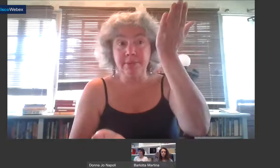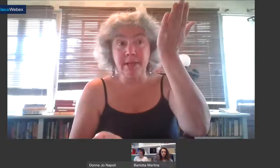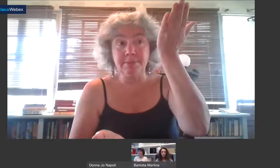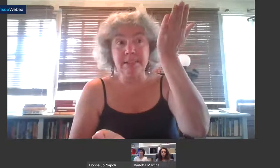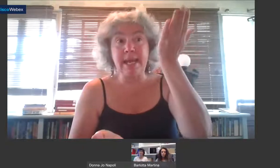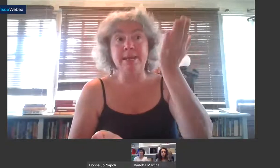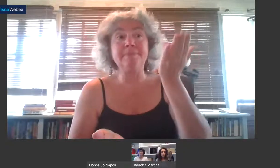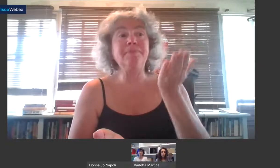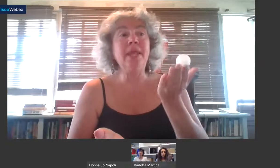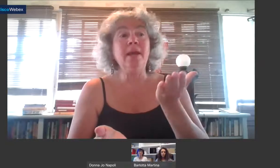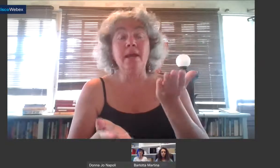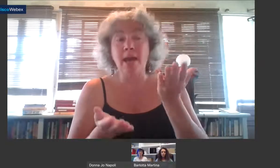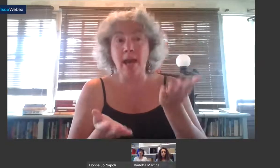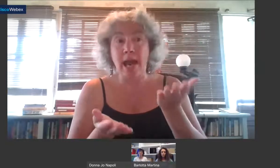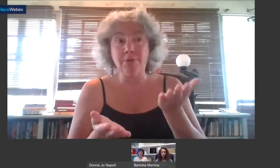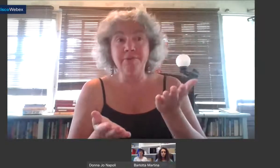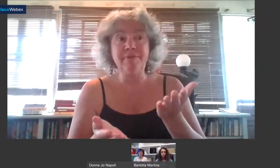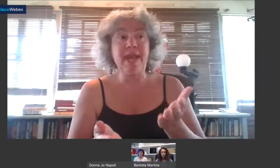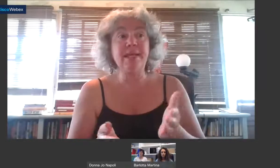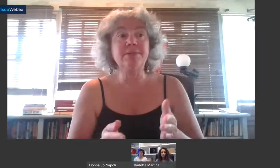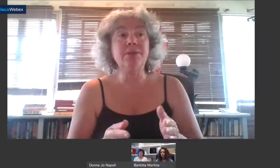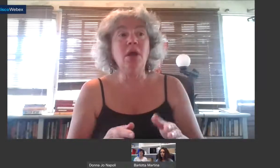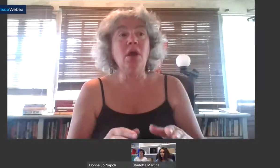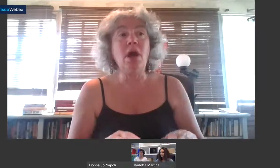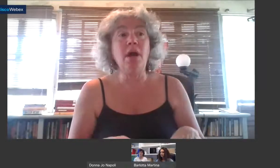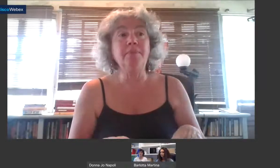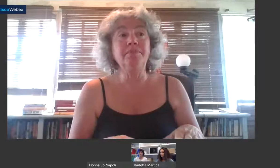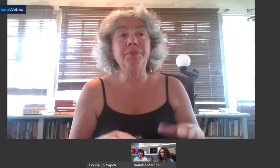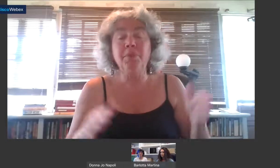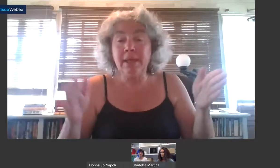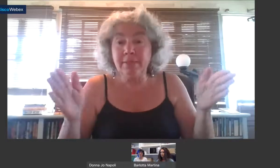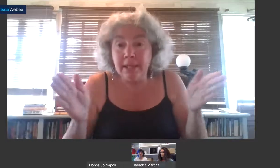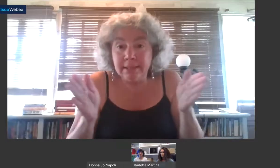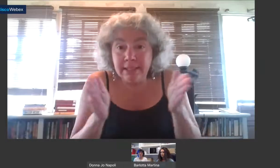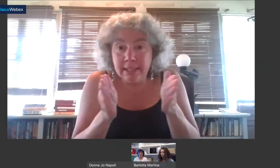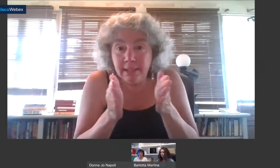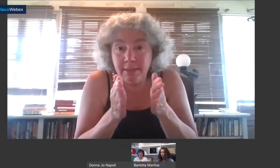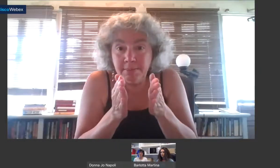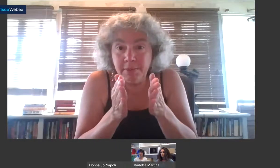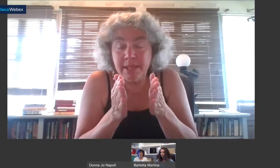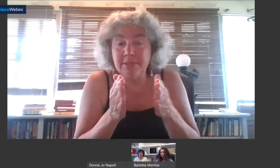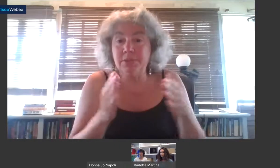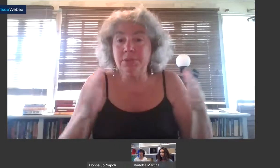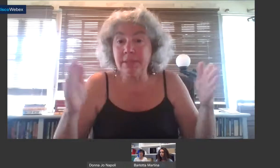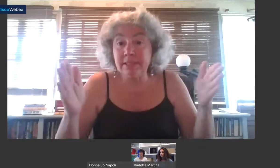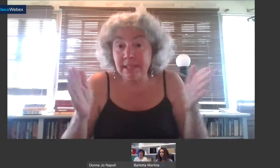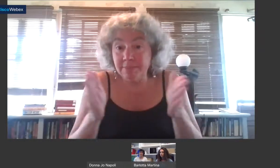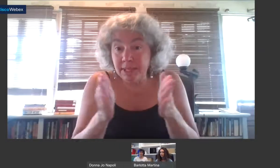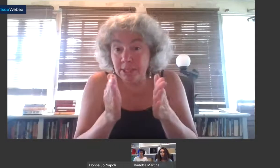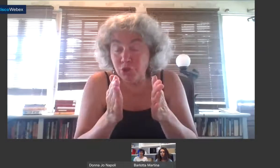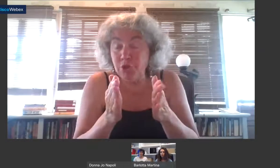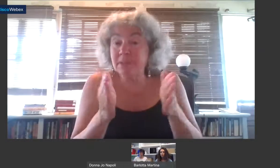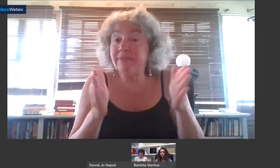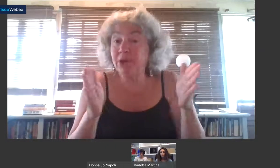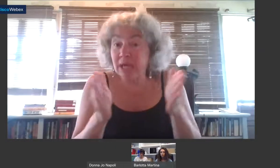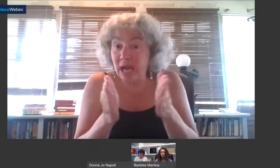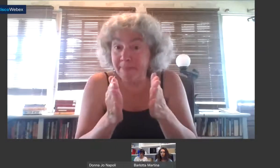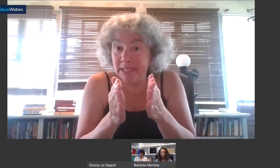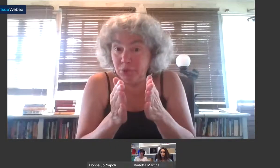comes down, out of phase. With little, both hands are doing the same thing in terms of they're coming toward